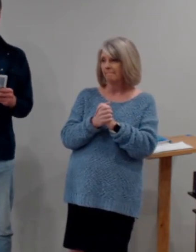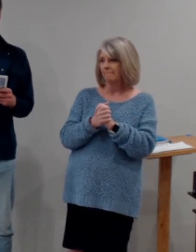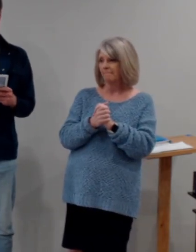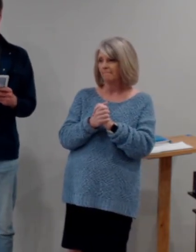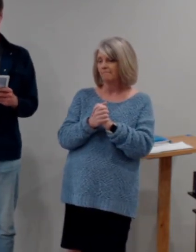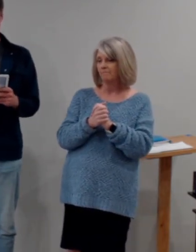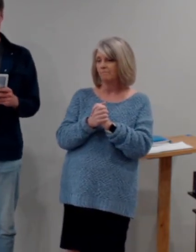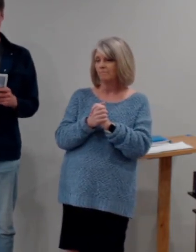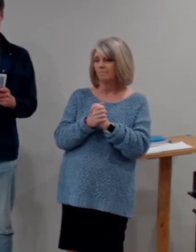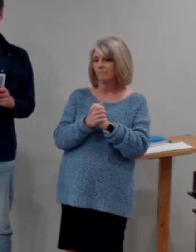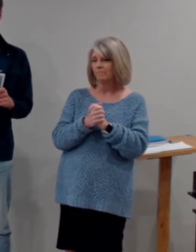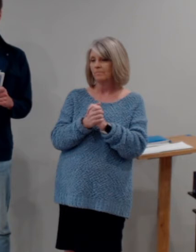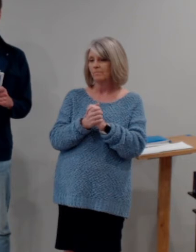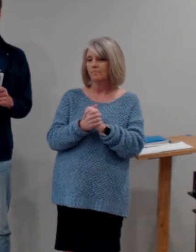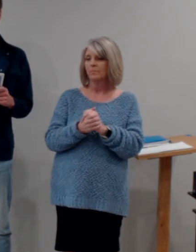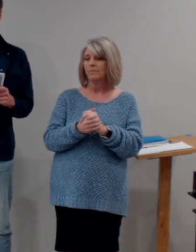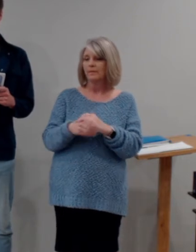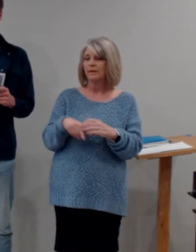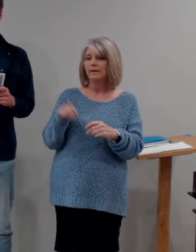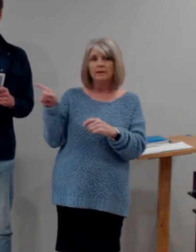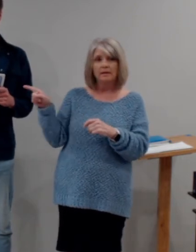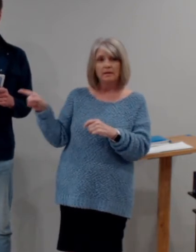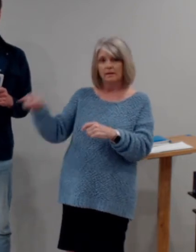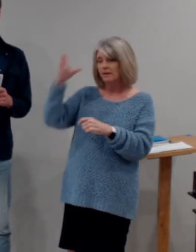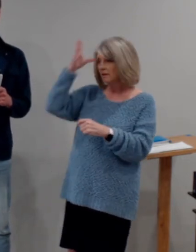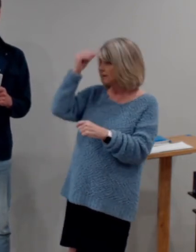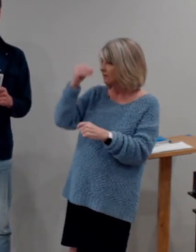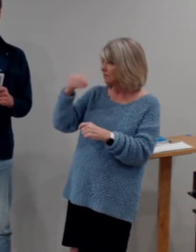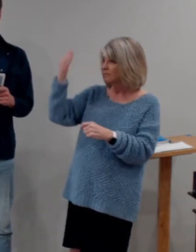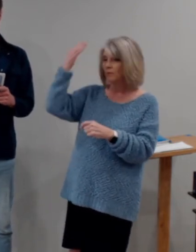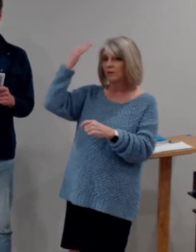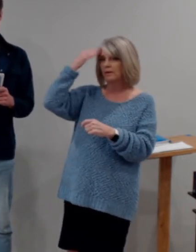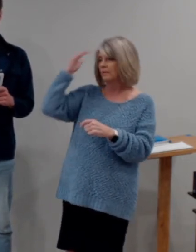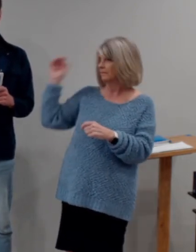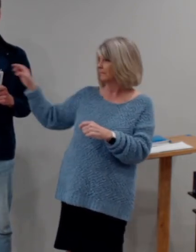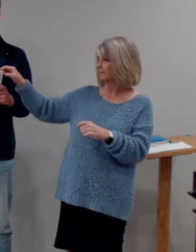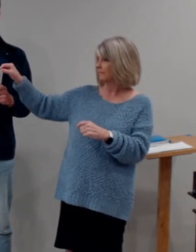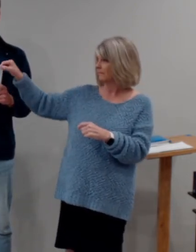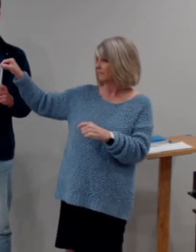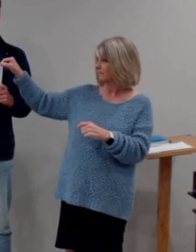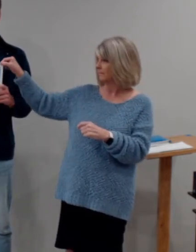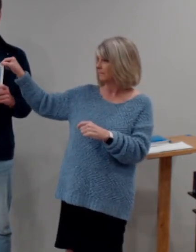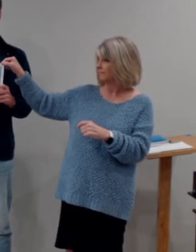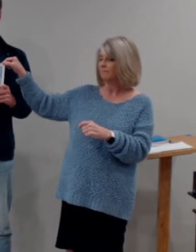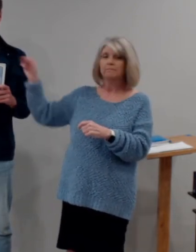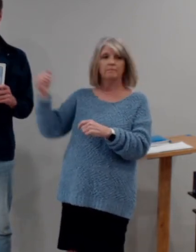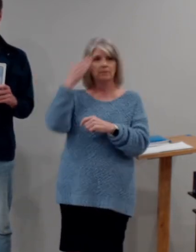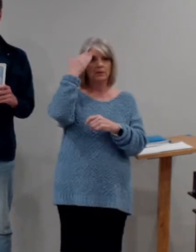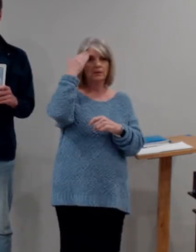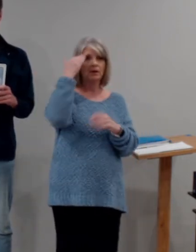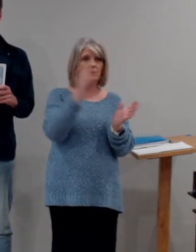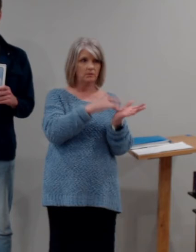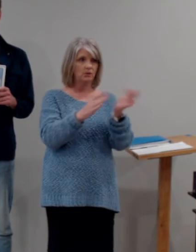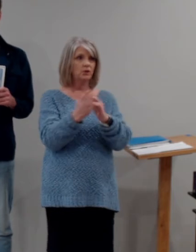This boy knows Jesus died, take away